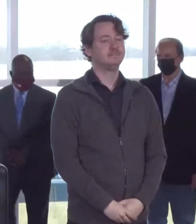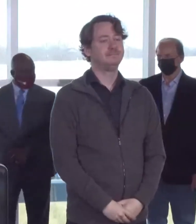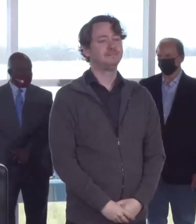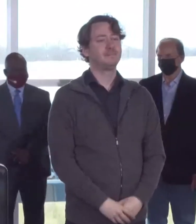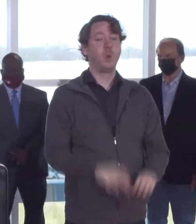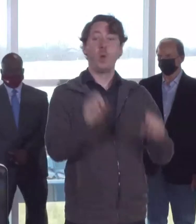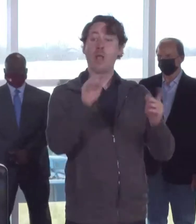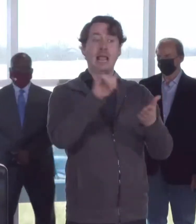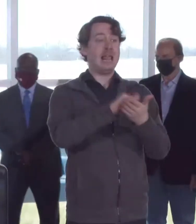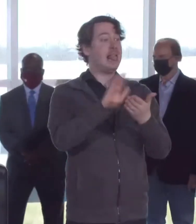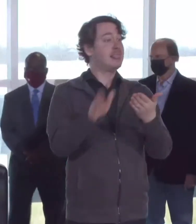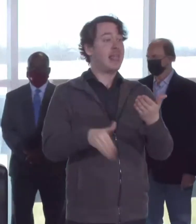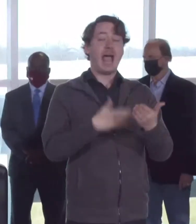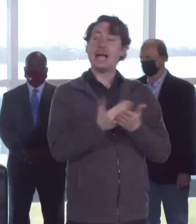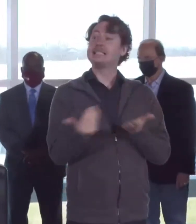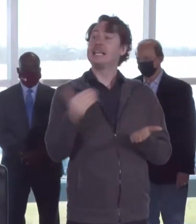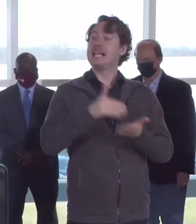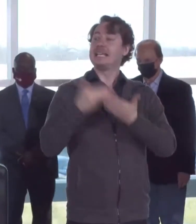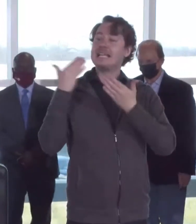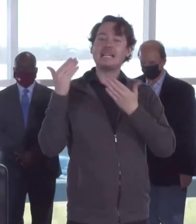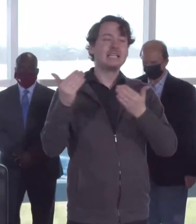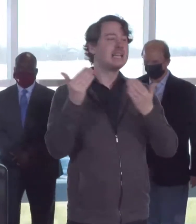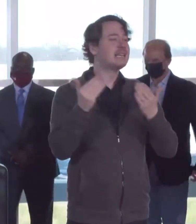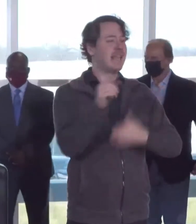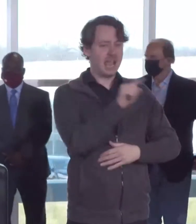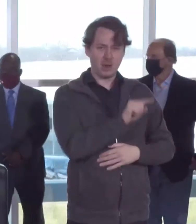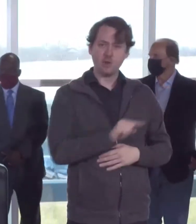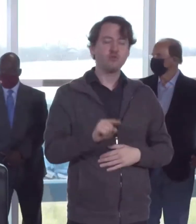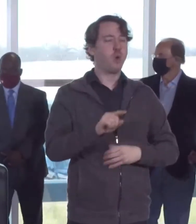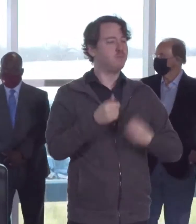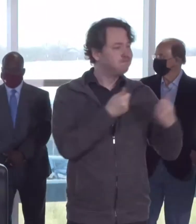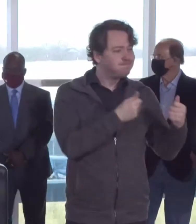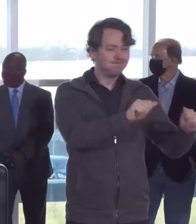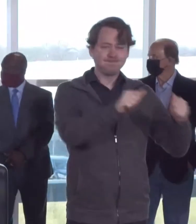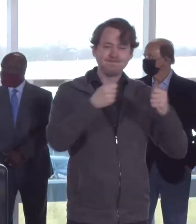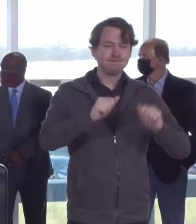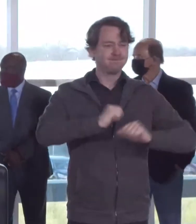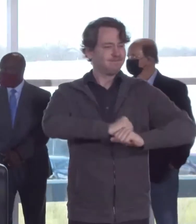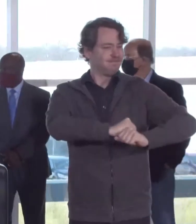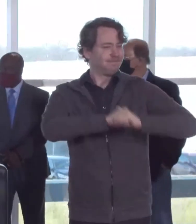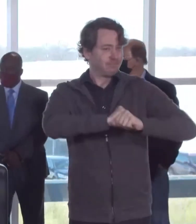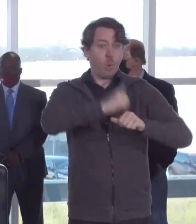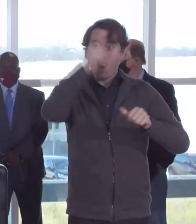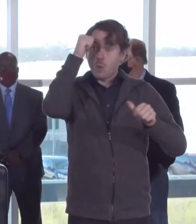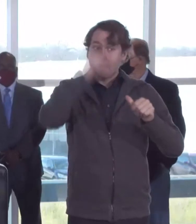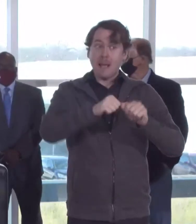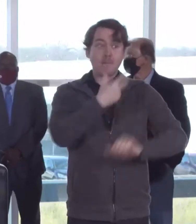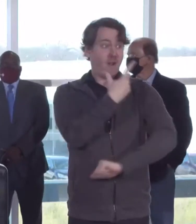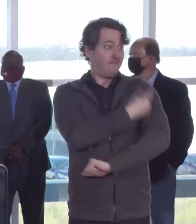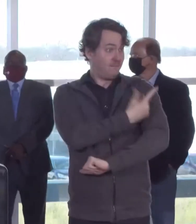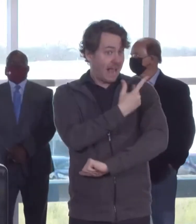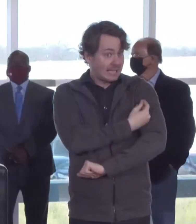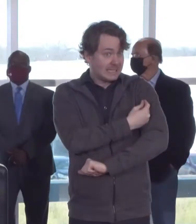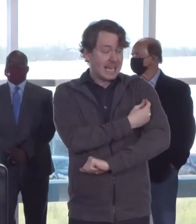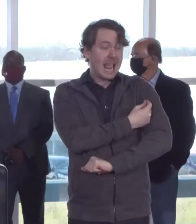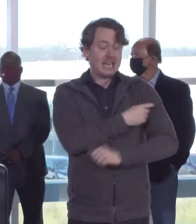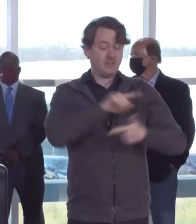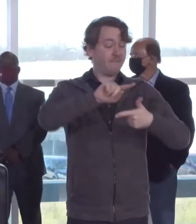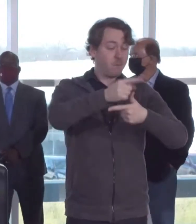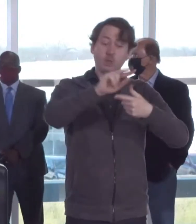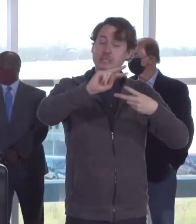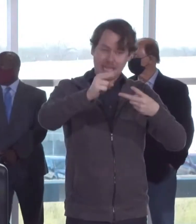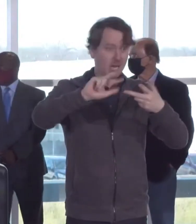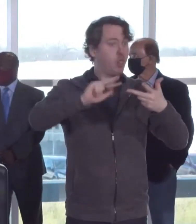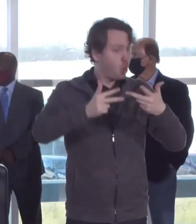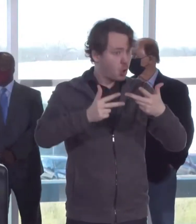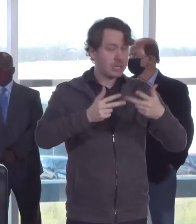All right, that's it. Again, just thank you to everybody who's been doing their part. Please, again, remember, get vaccinated, get boosted, wear a